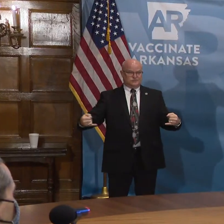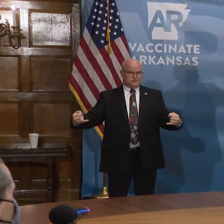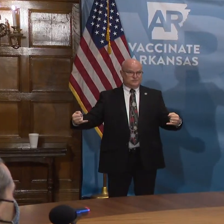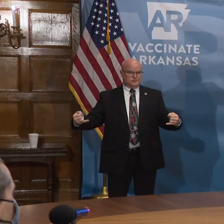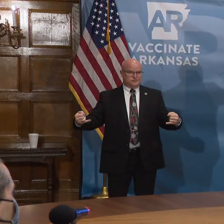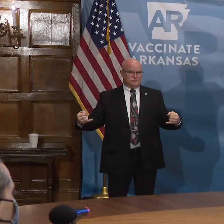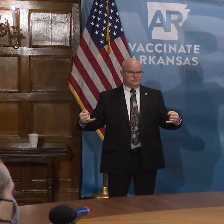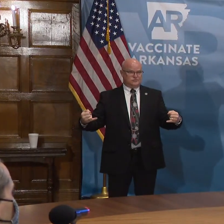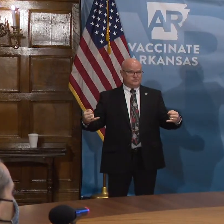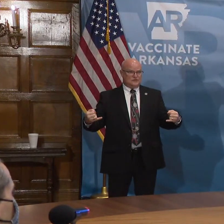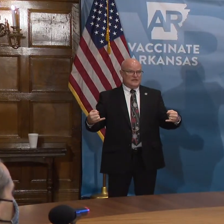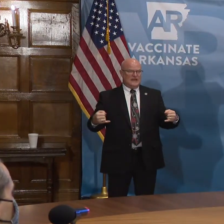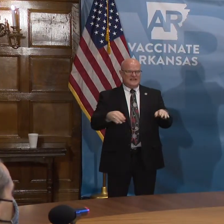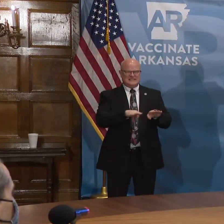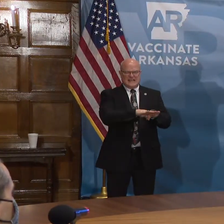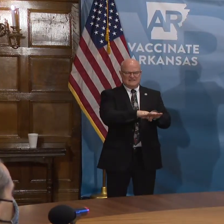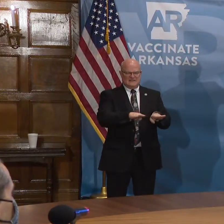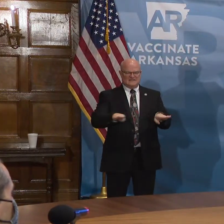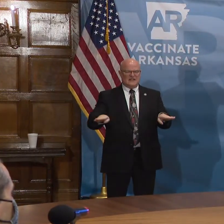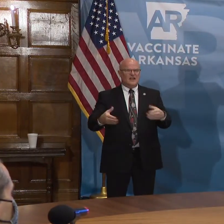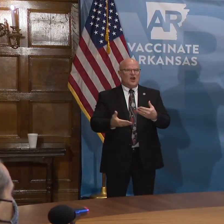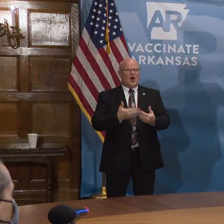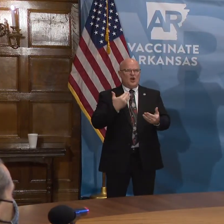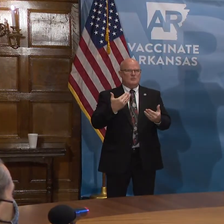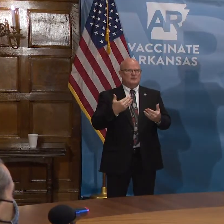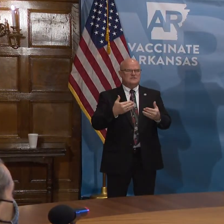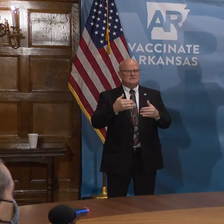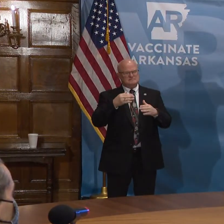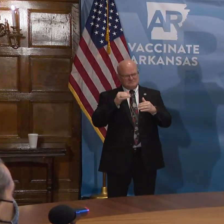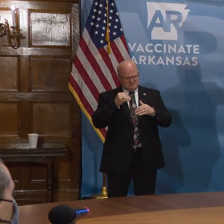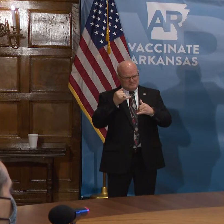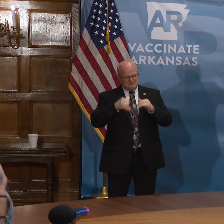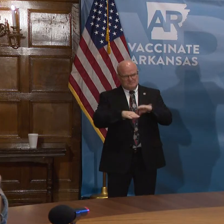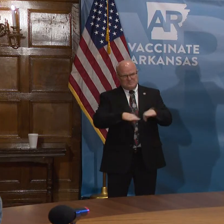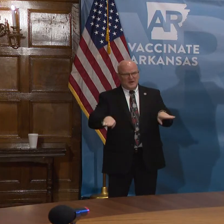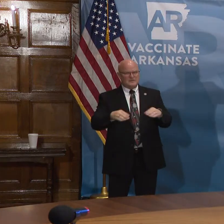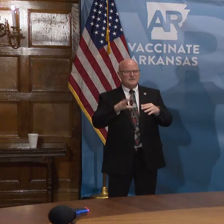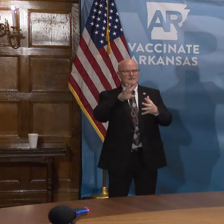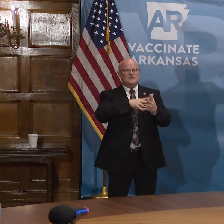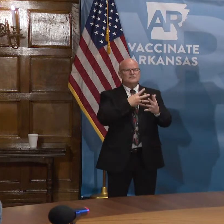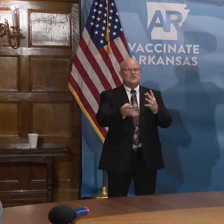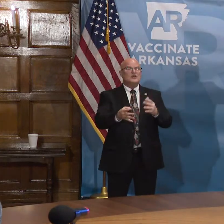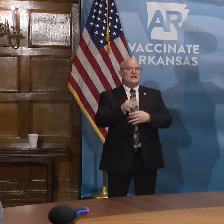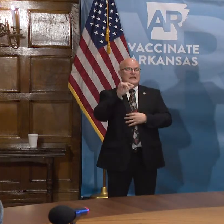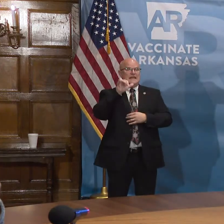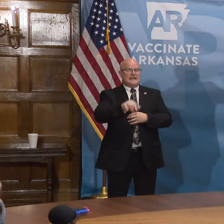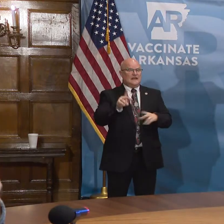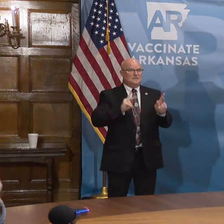below, which is the flat line, almost the very, very bottom, it is